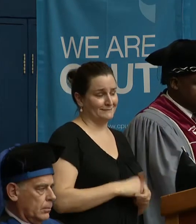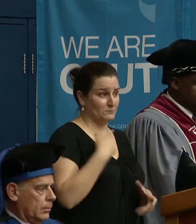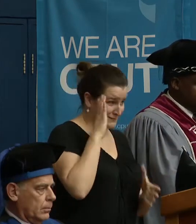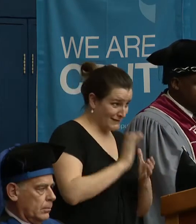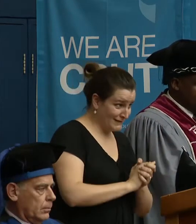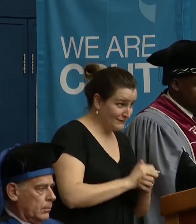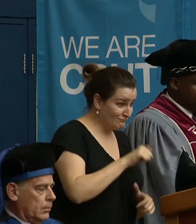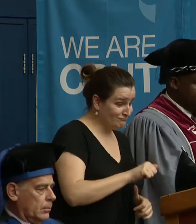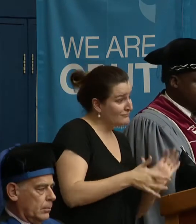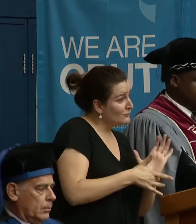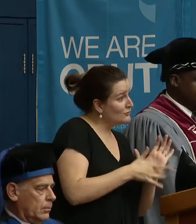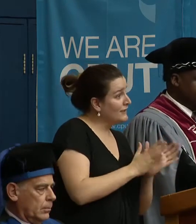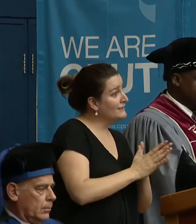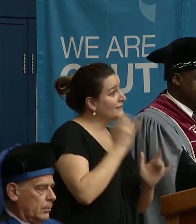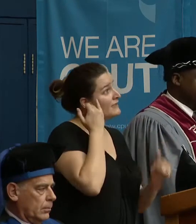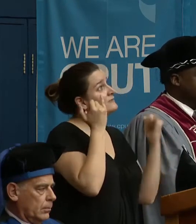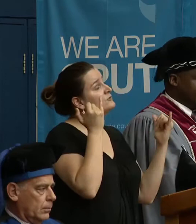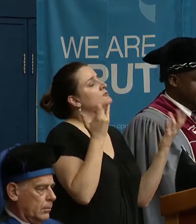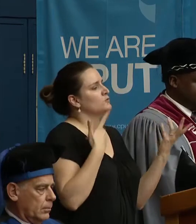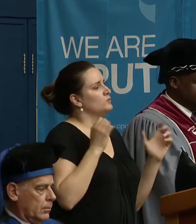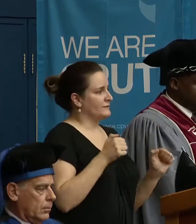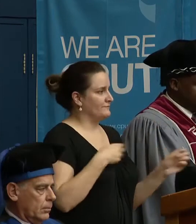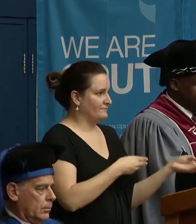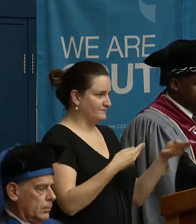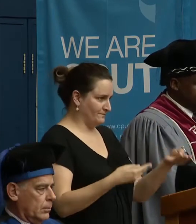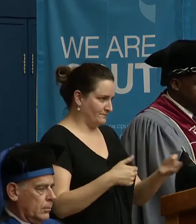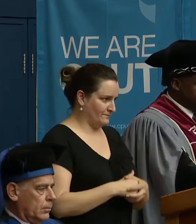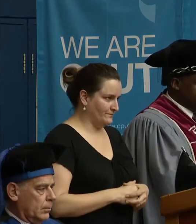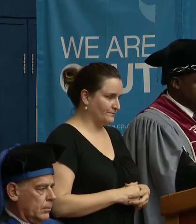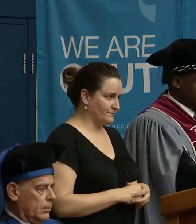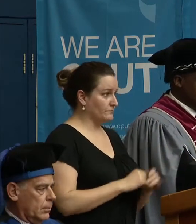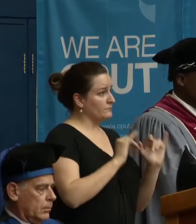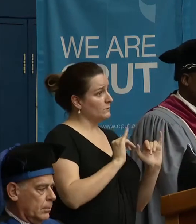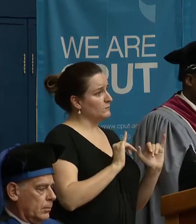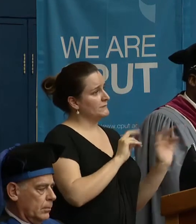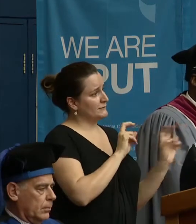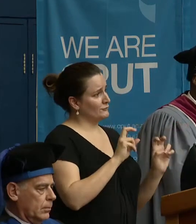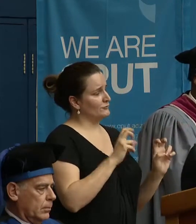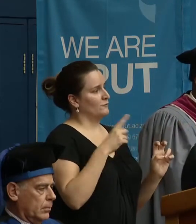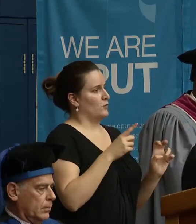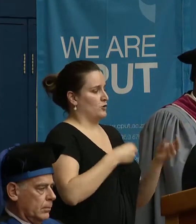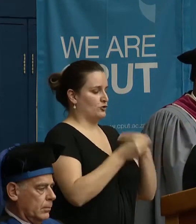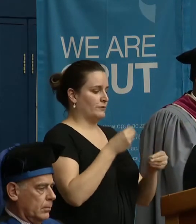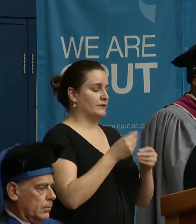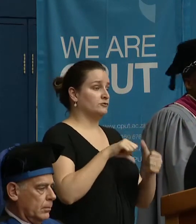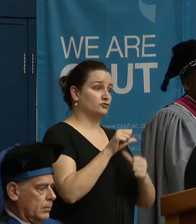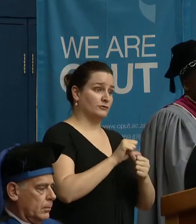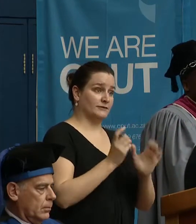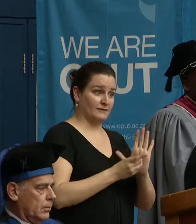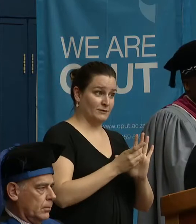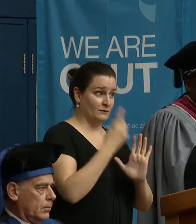innovation, we will be able to address critical issues relating to economic and social development, both in this